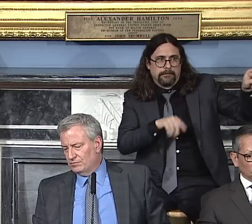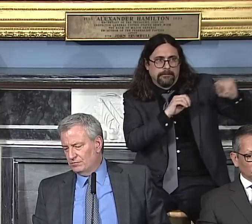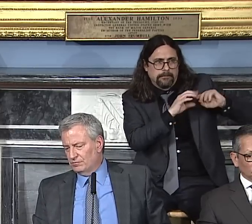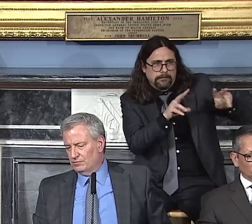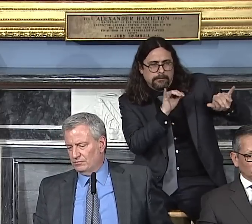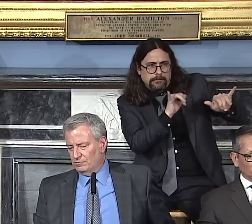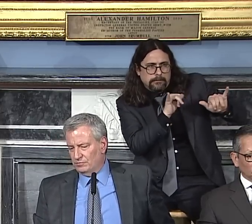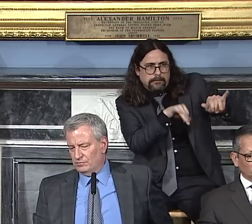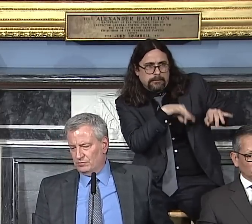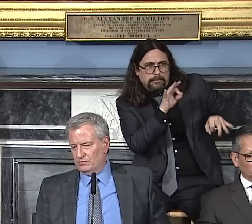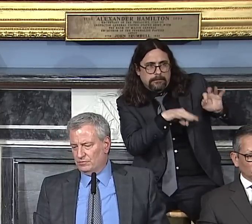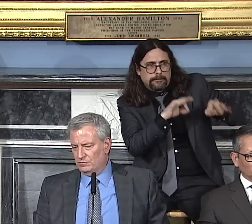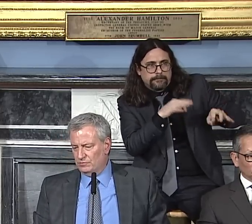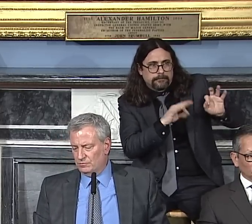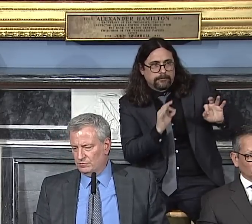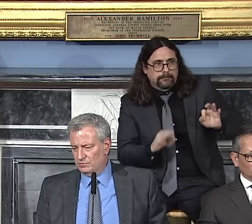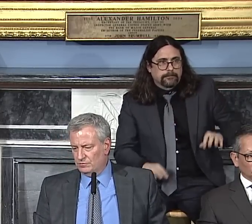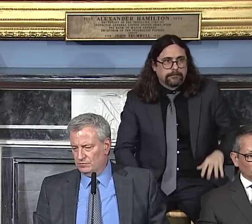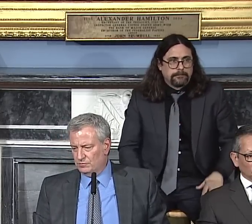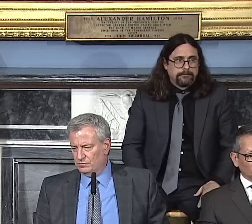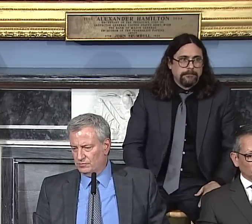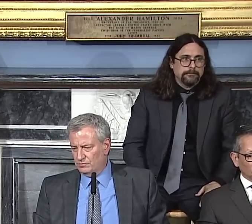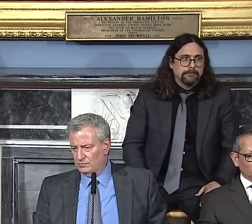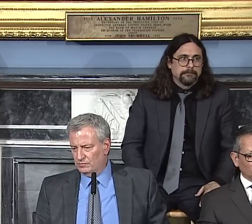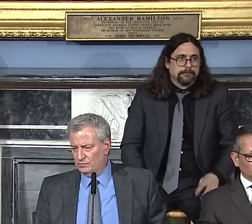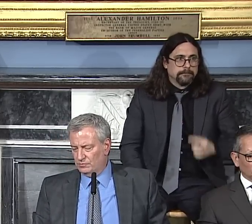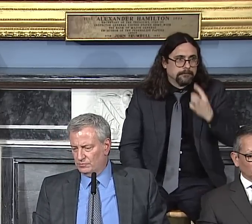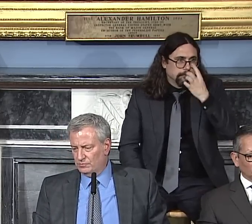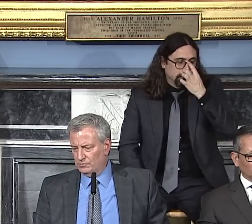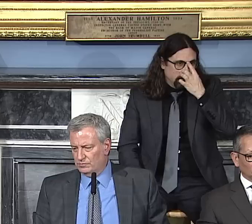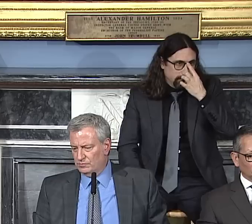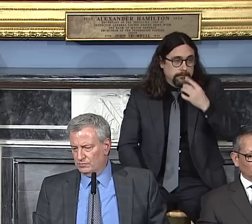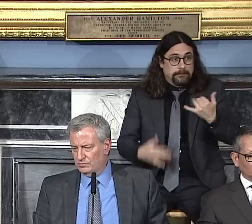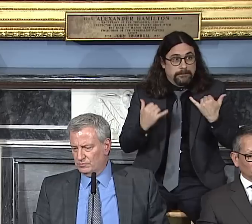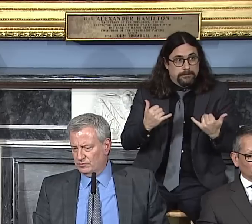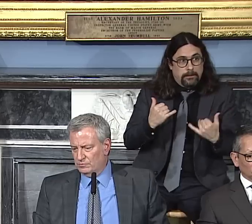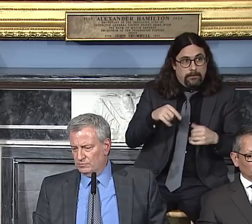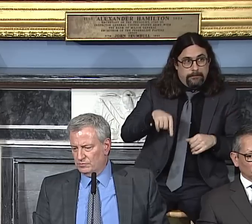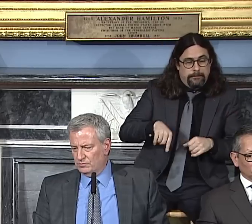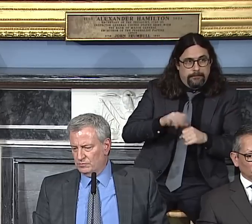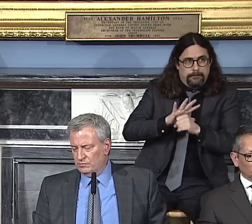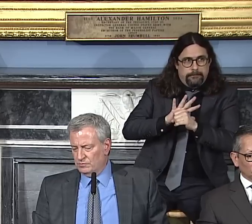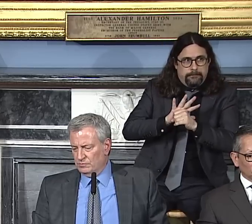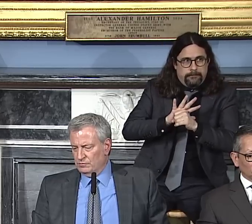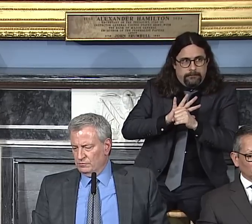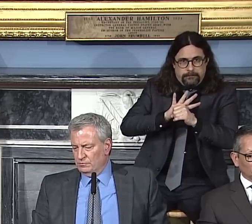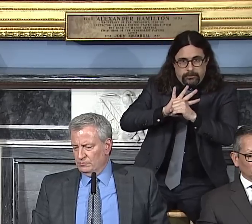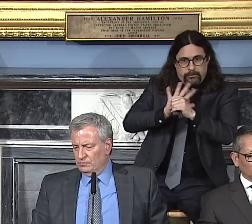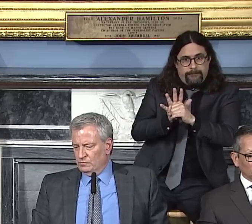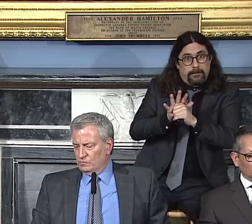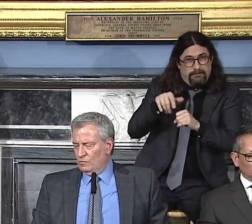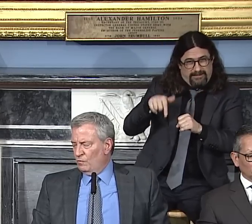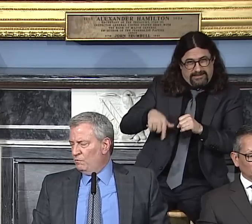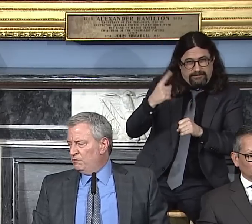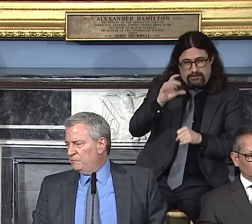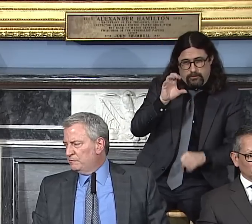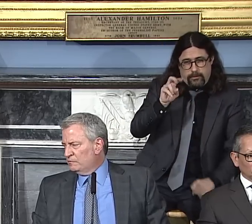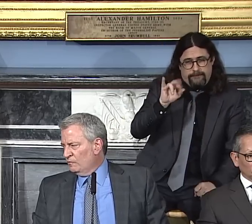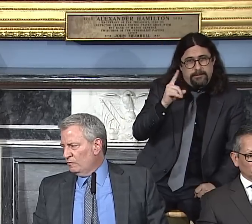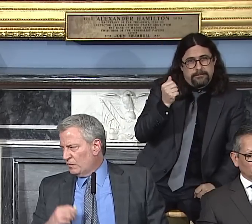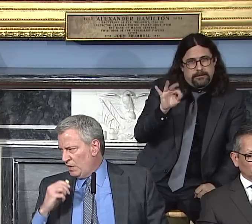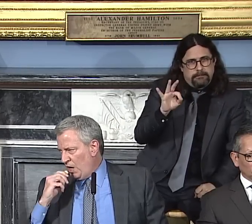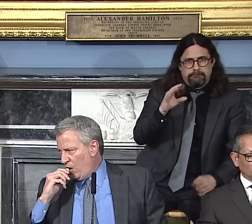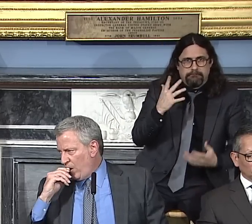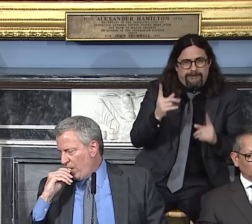that none of us has ever been exposed to it and no one has immunity to it. And so while we go